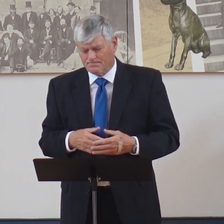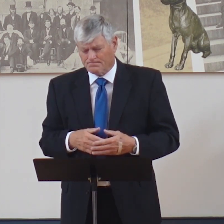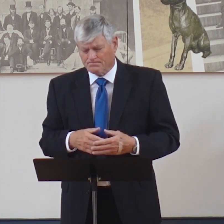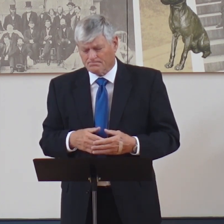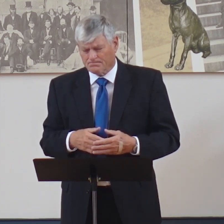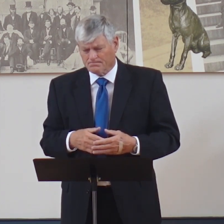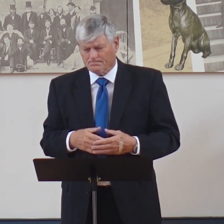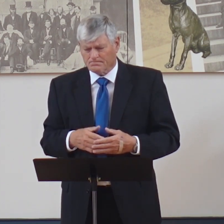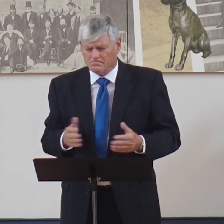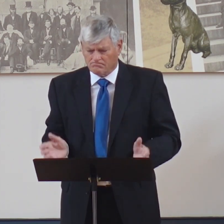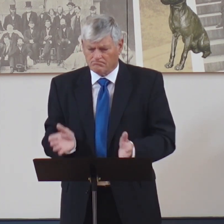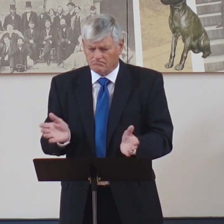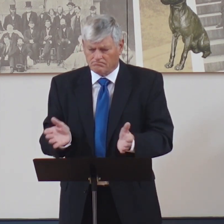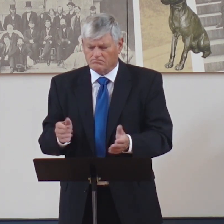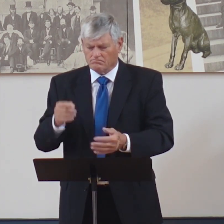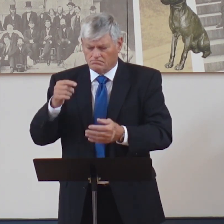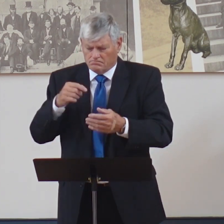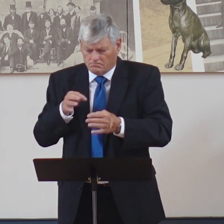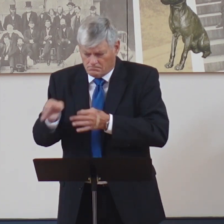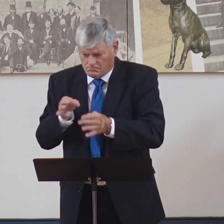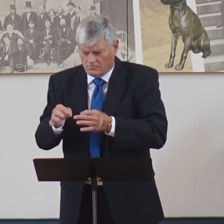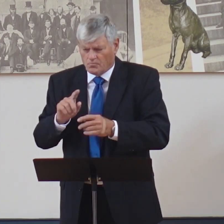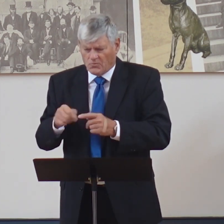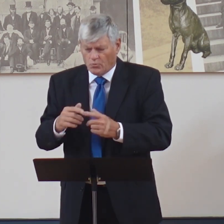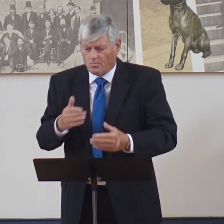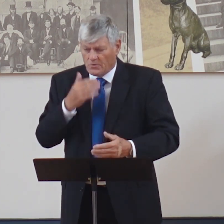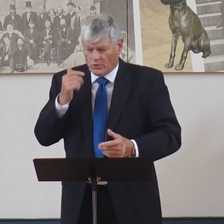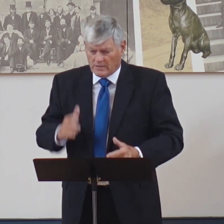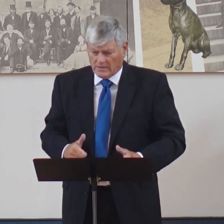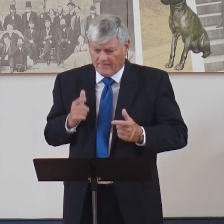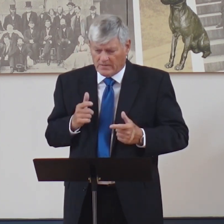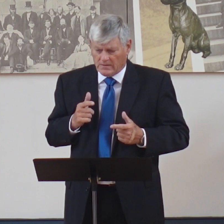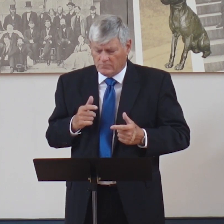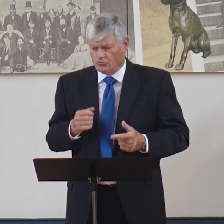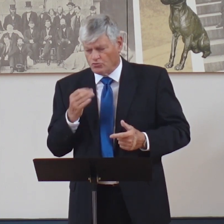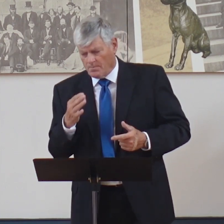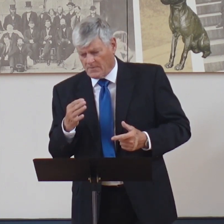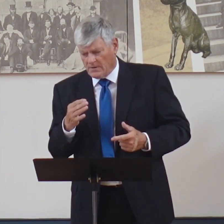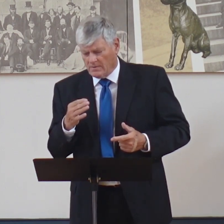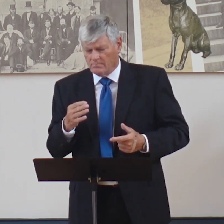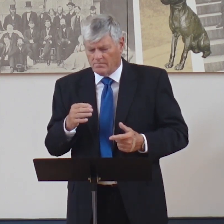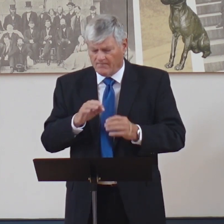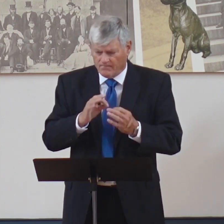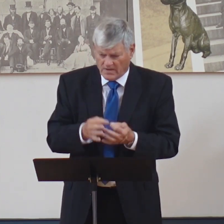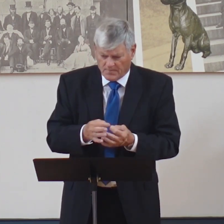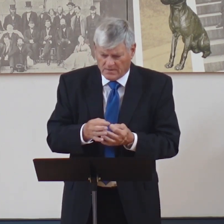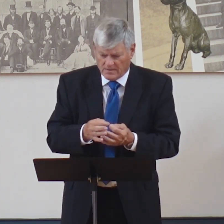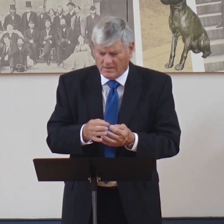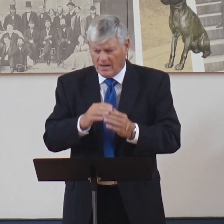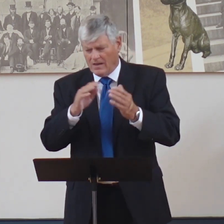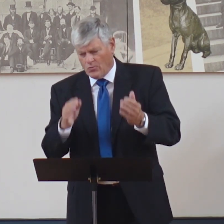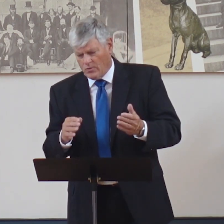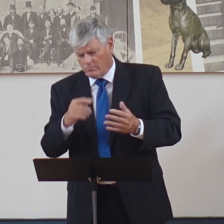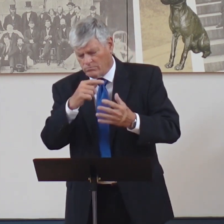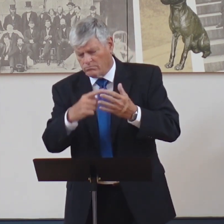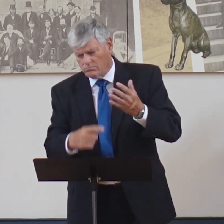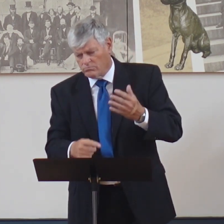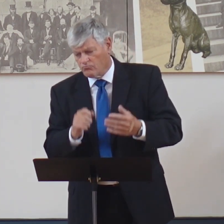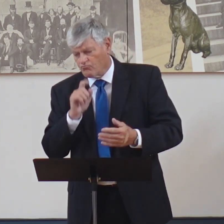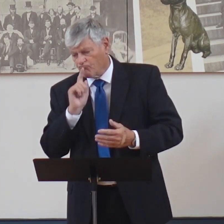smart." So she went about explaining to her that she would have a better job, a better